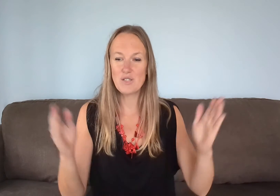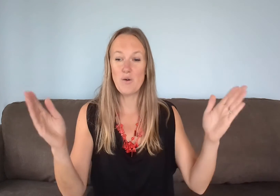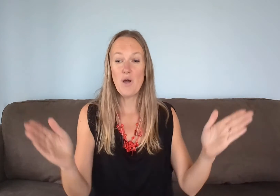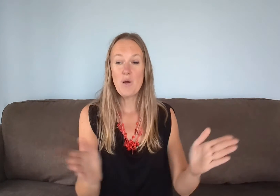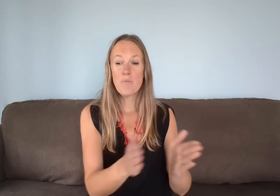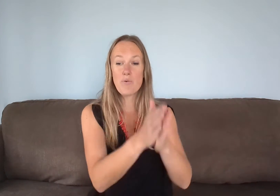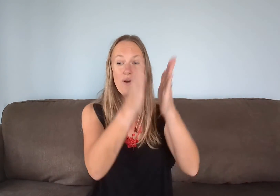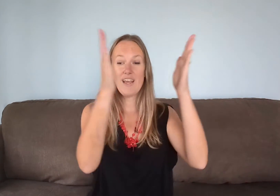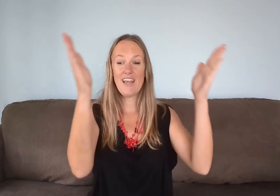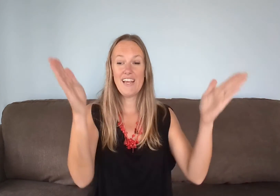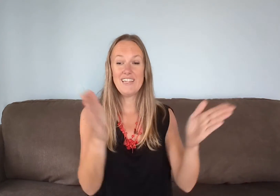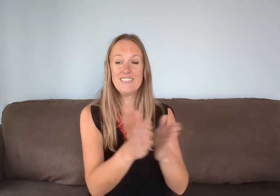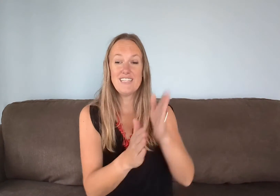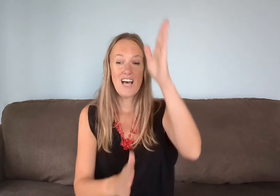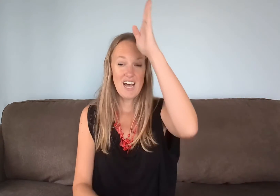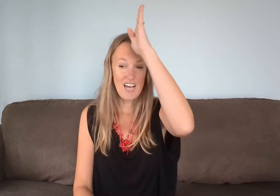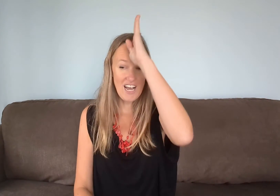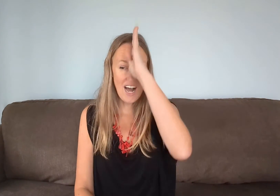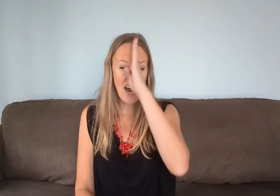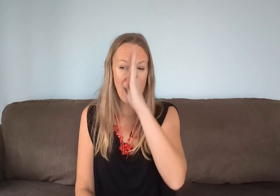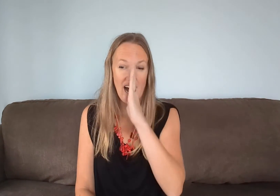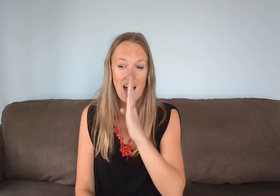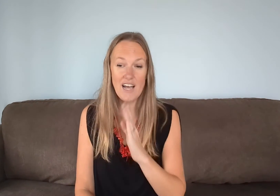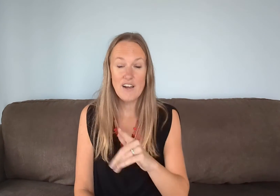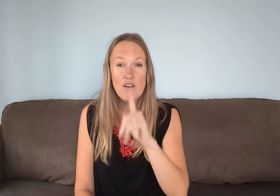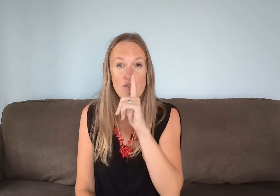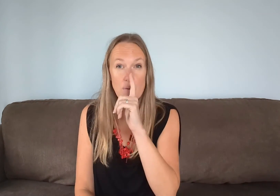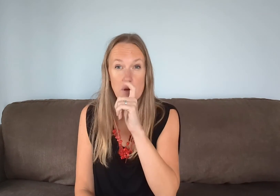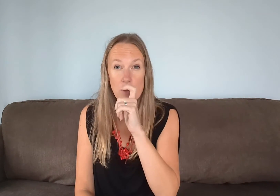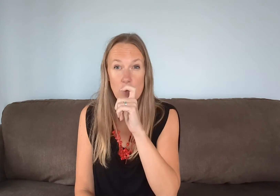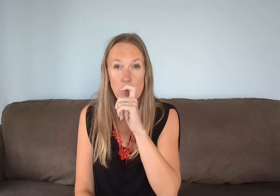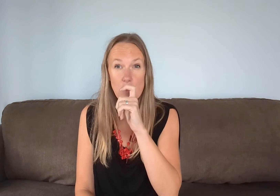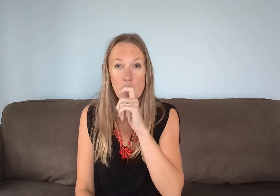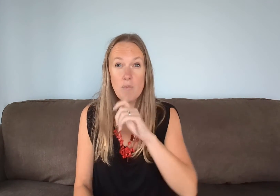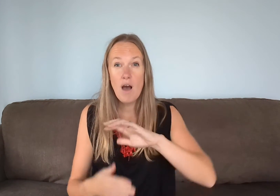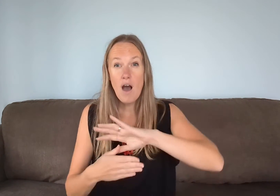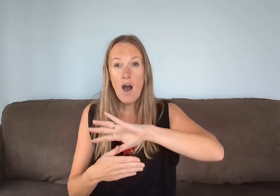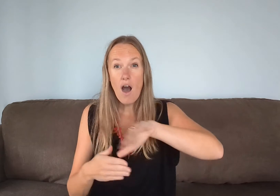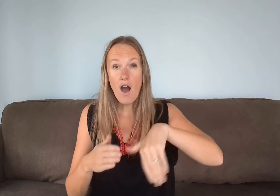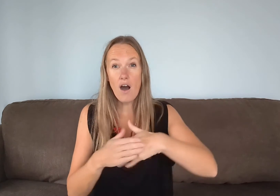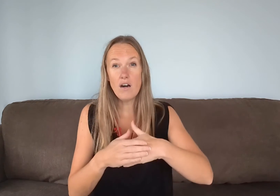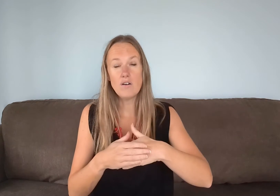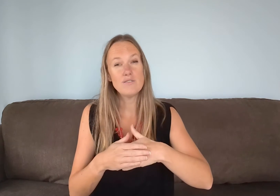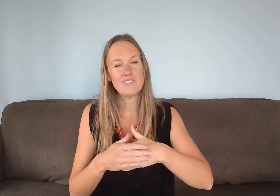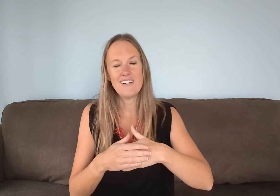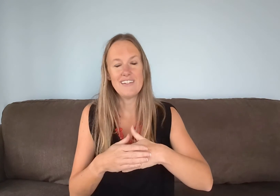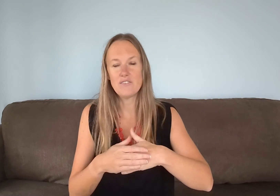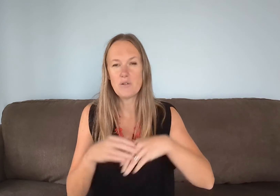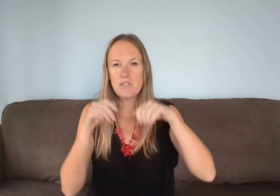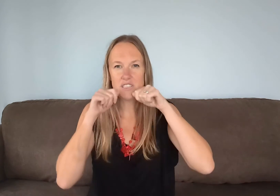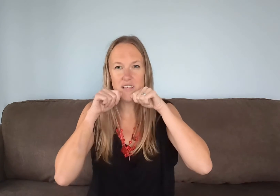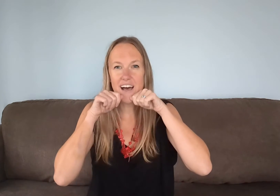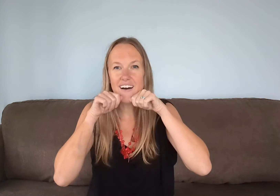So, praise God from whom all, I don't normally do that,